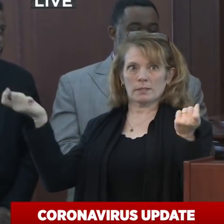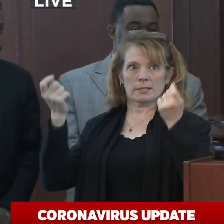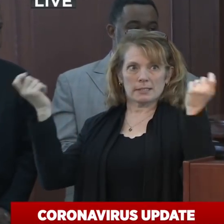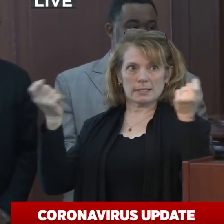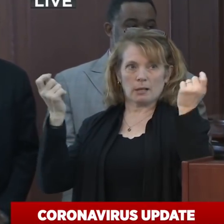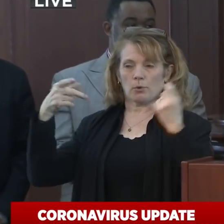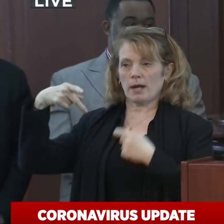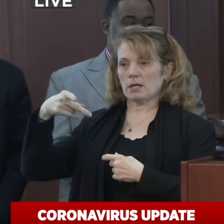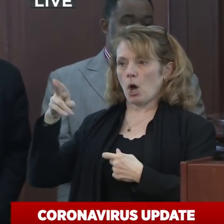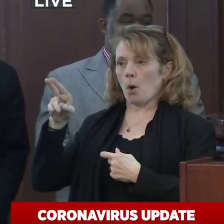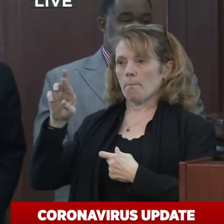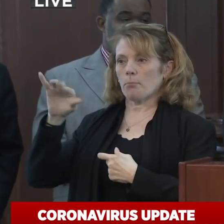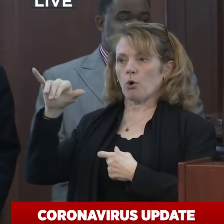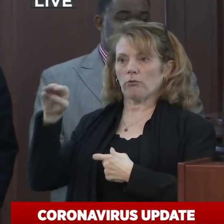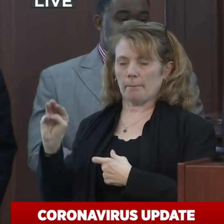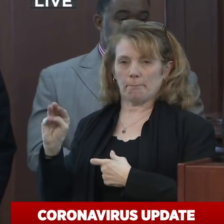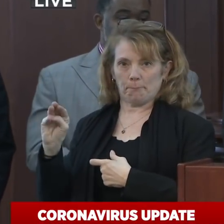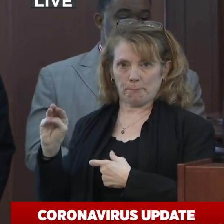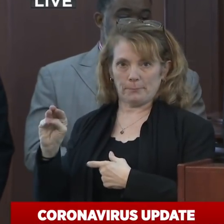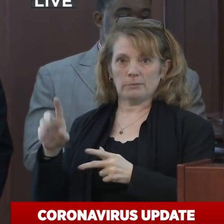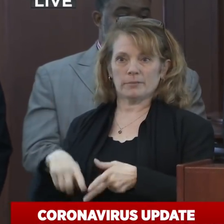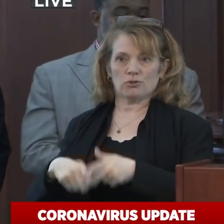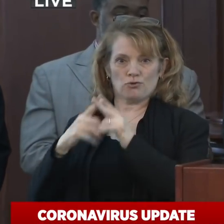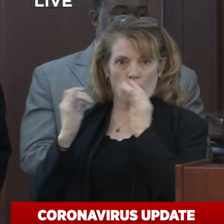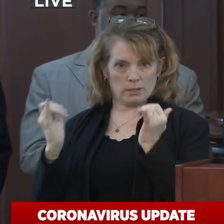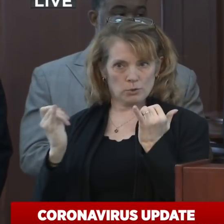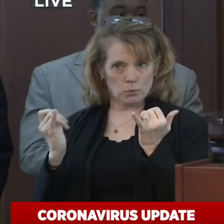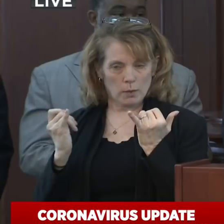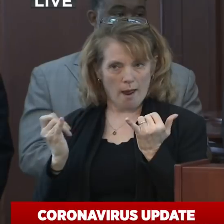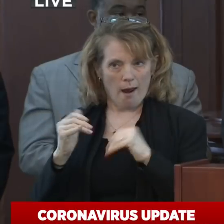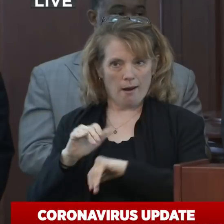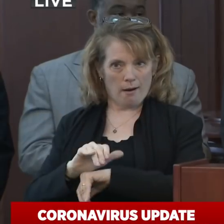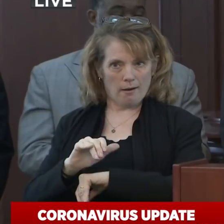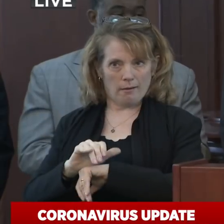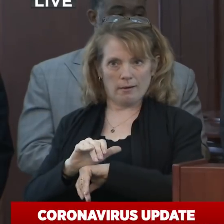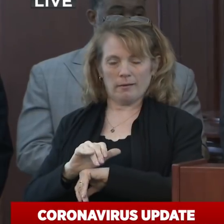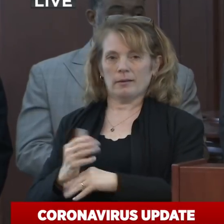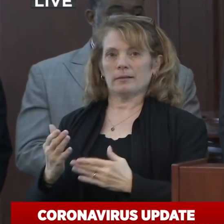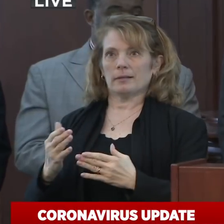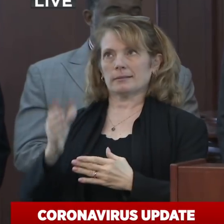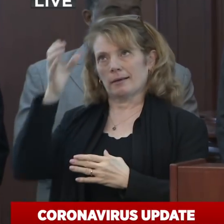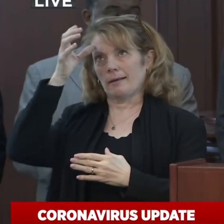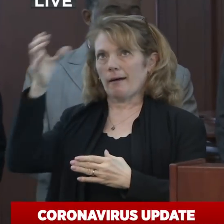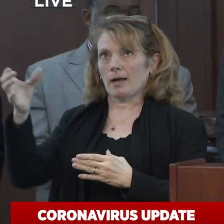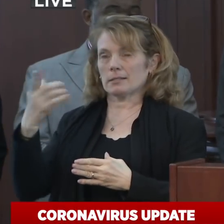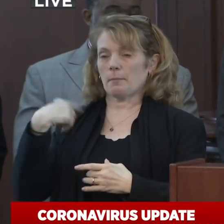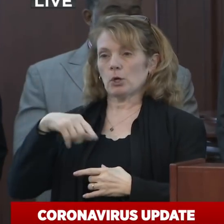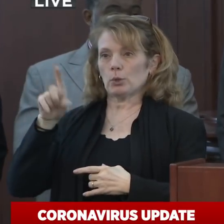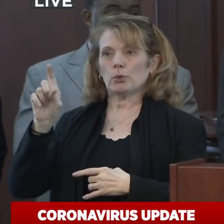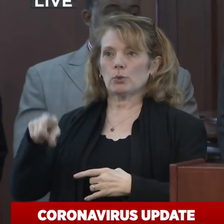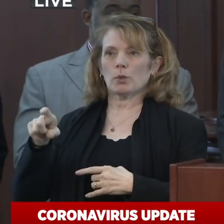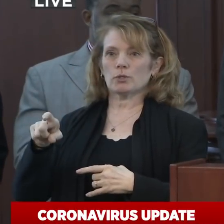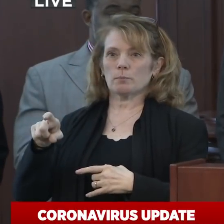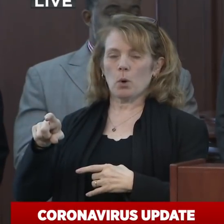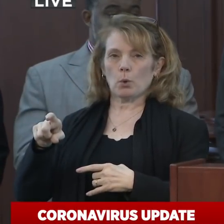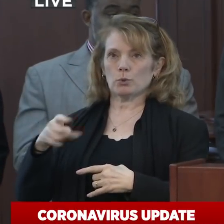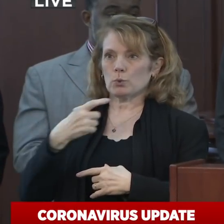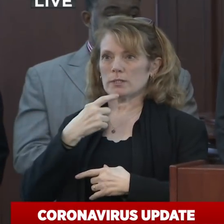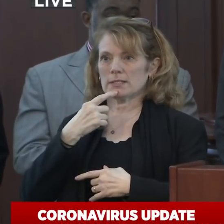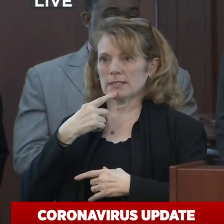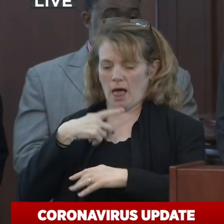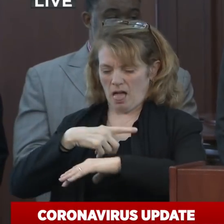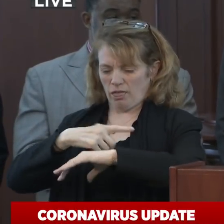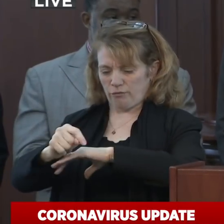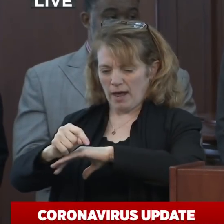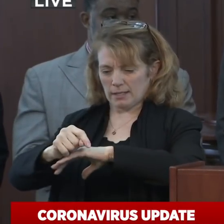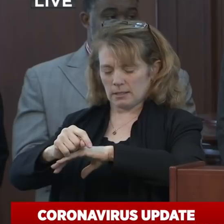of Purim. It starts this evening, and there's this concept of v'nahafochu, and you're supposed to turn the threat on its head. It's